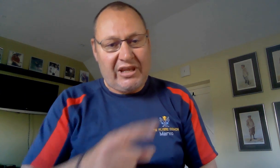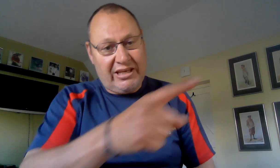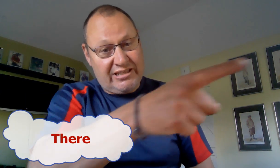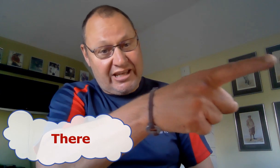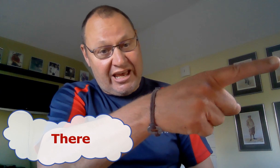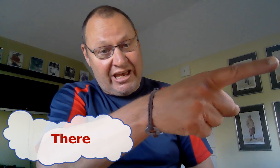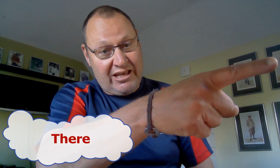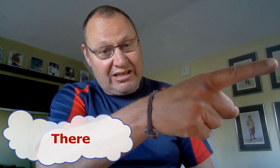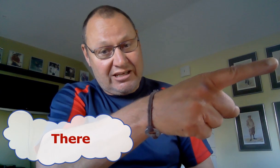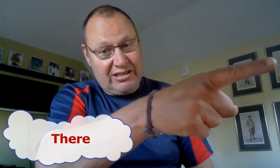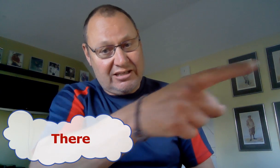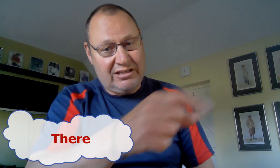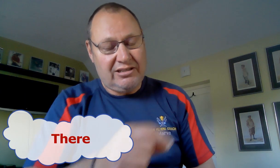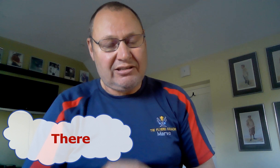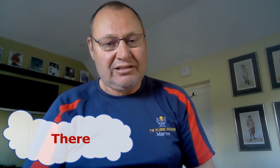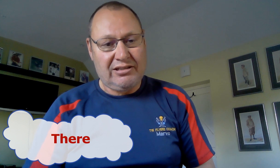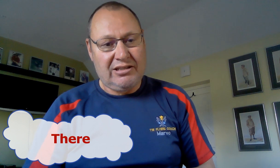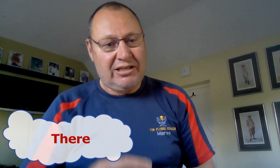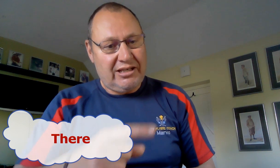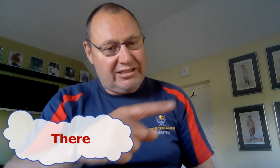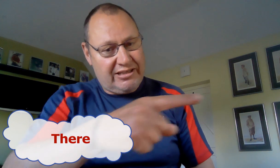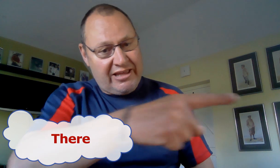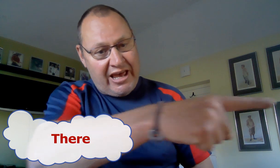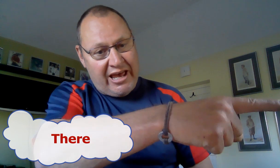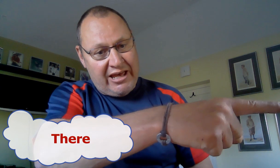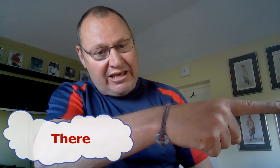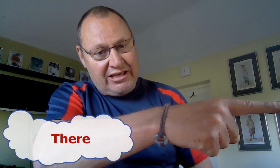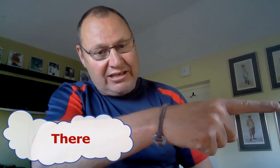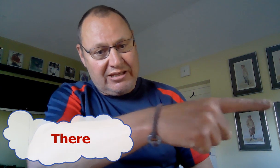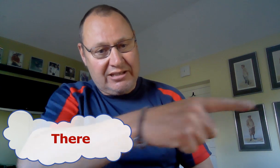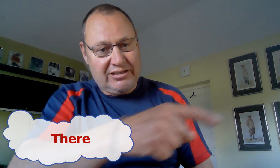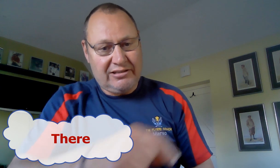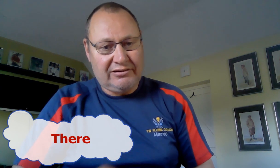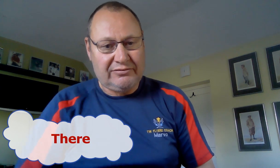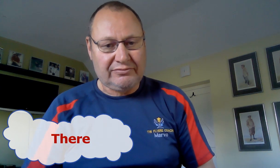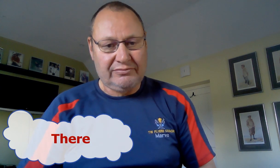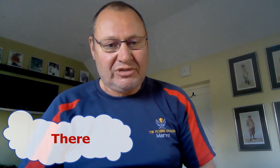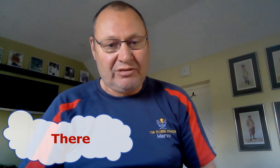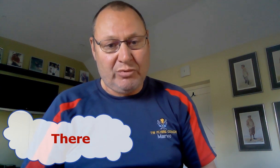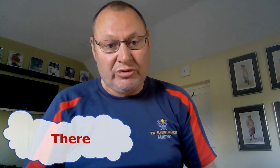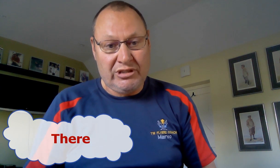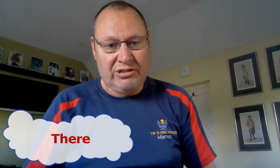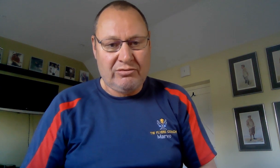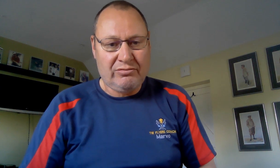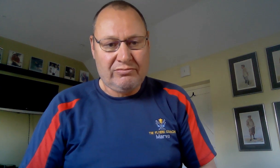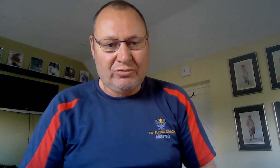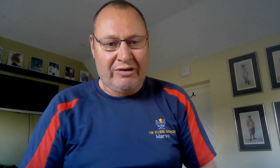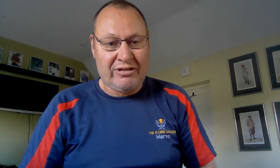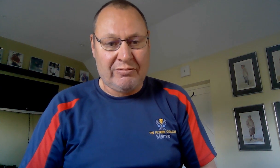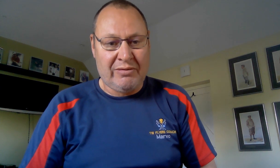It's there. It's there. So pointing to where something may be.